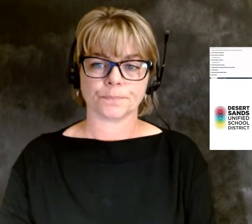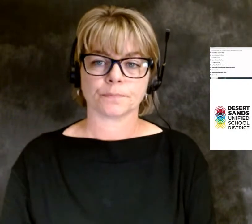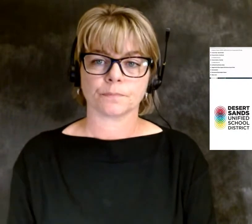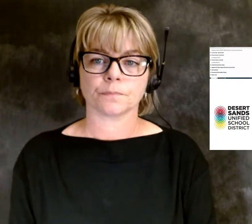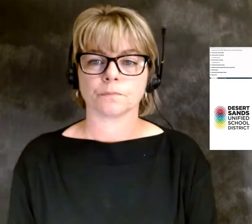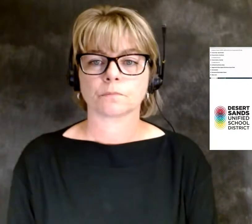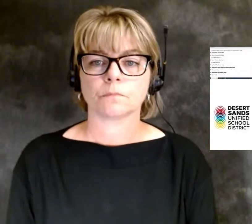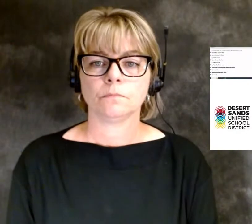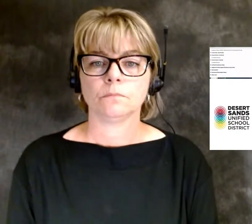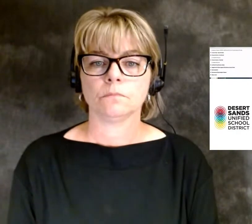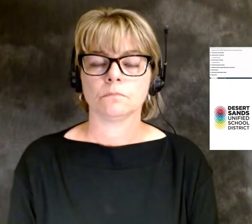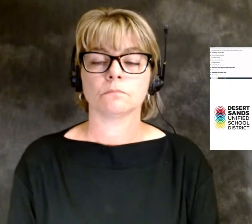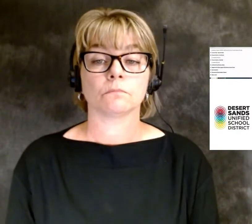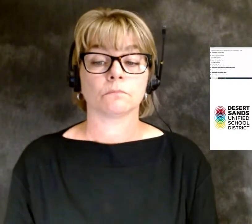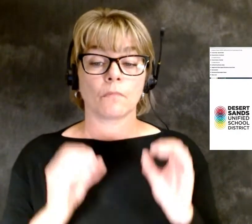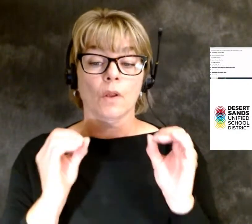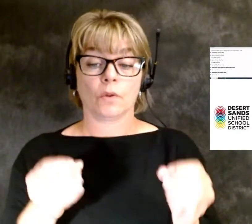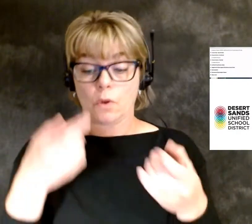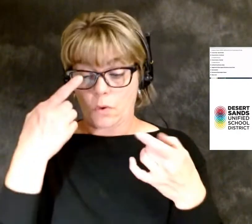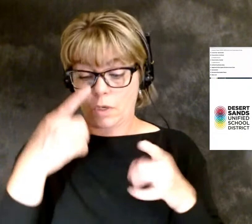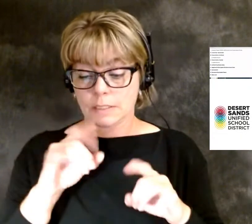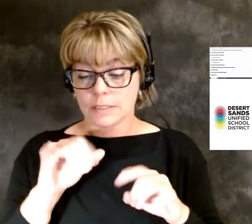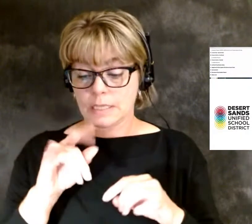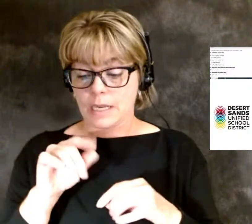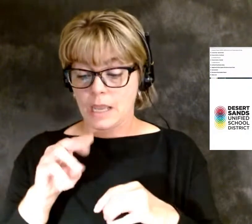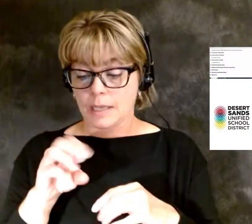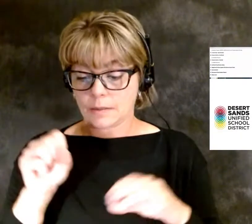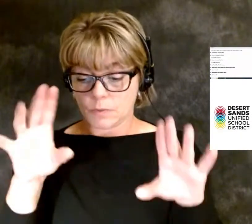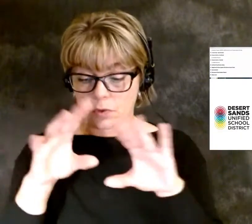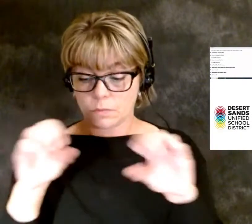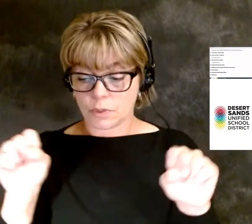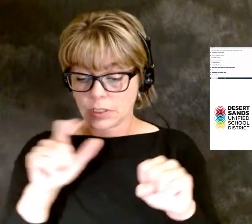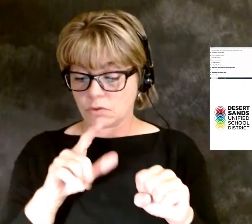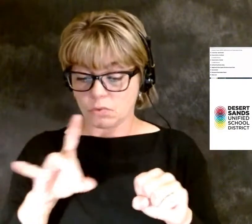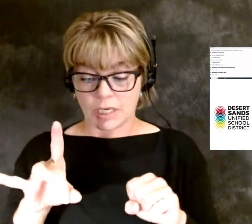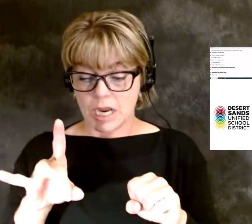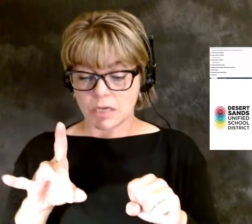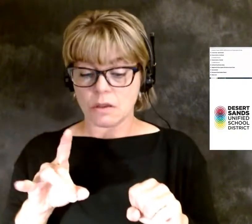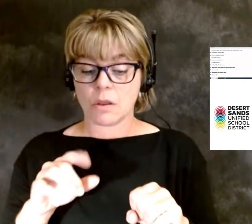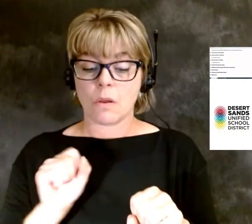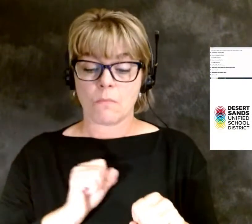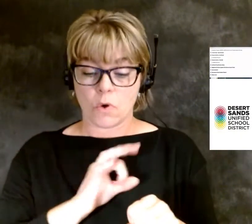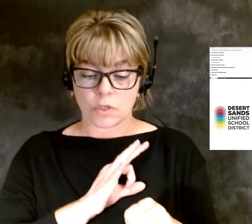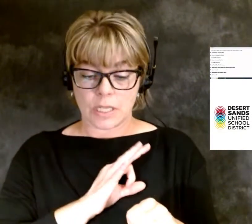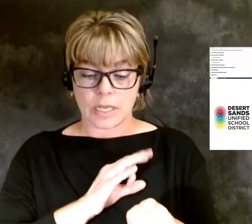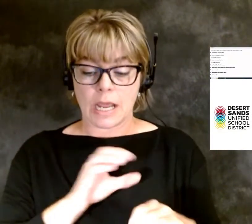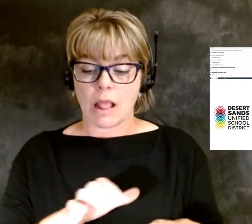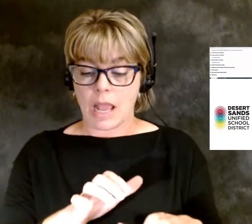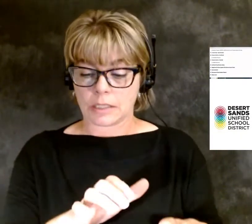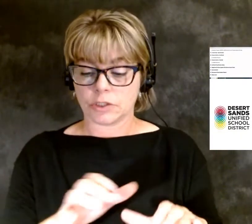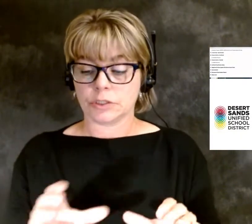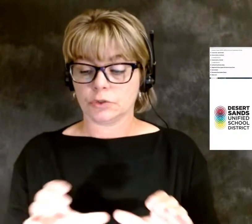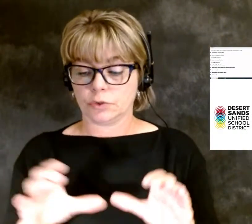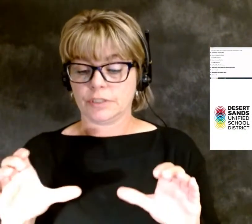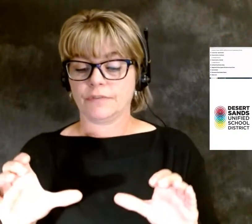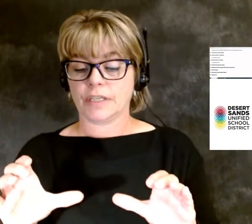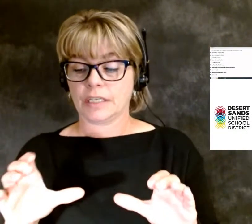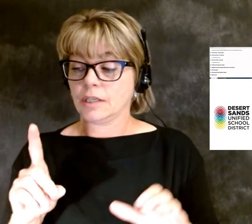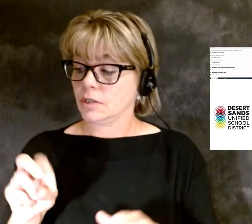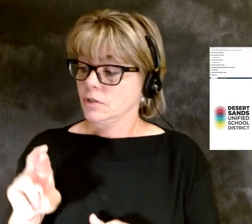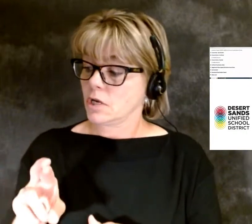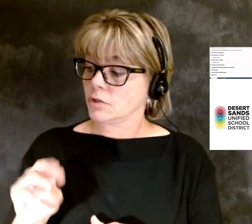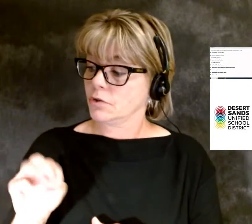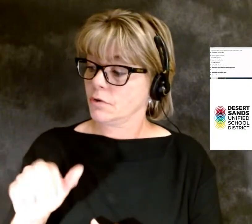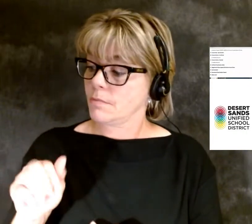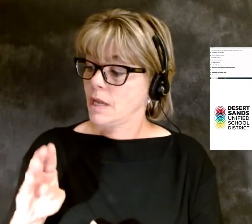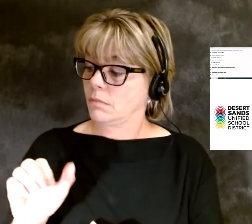And there are no consent items, superintendent. 28, personnel actions, certificated, Dr. Mae Ballmer. Yes, I just